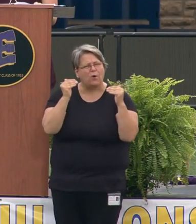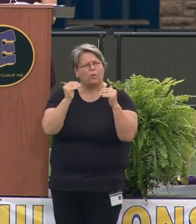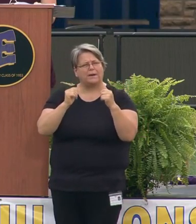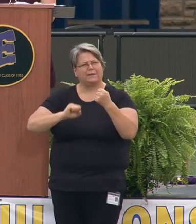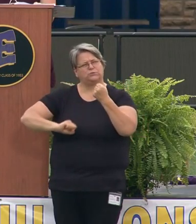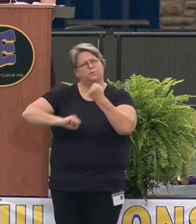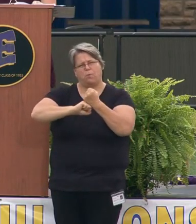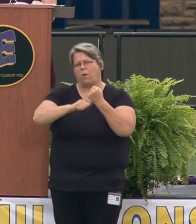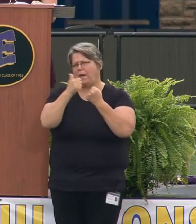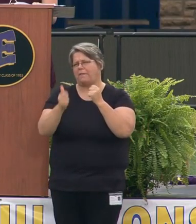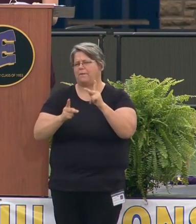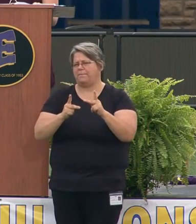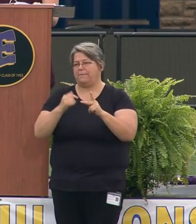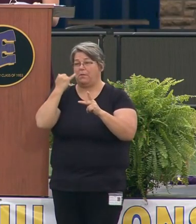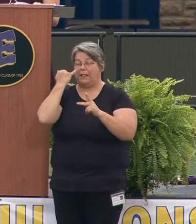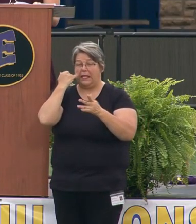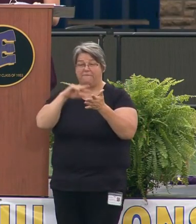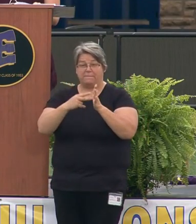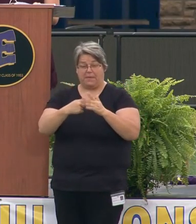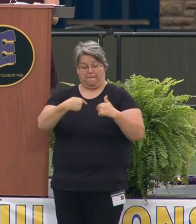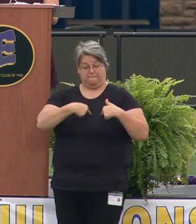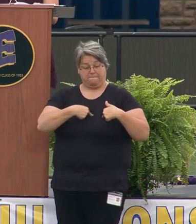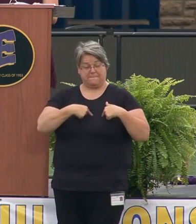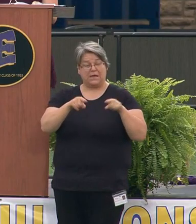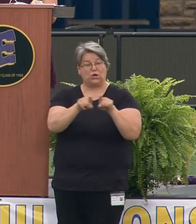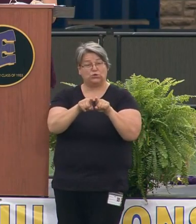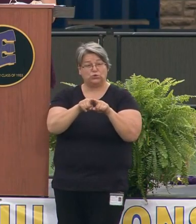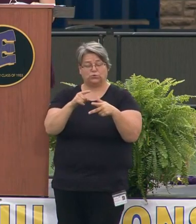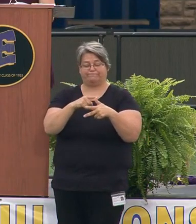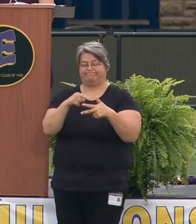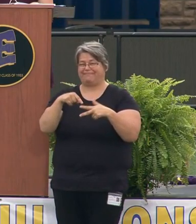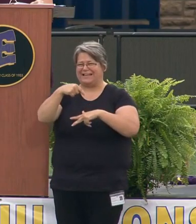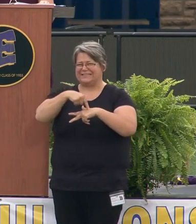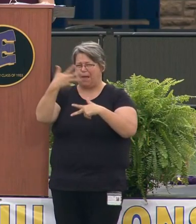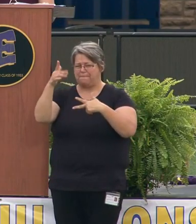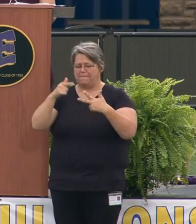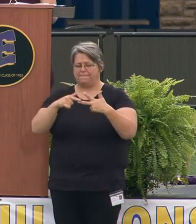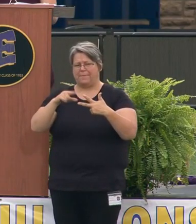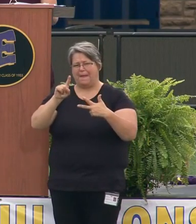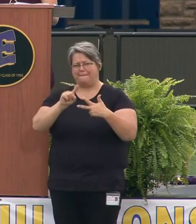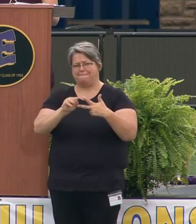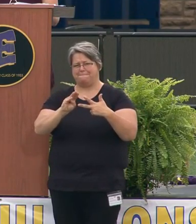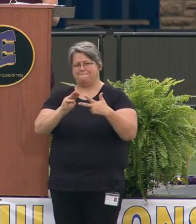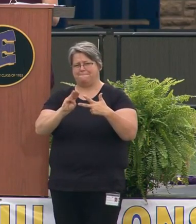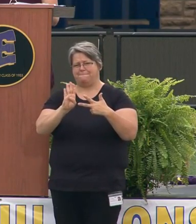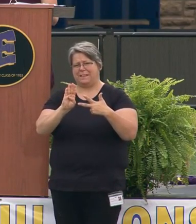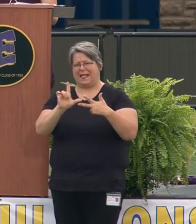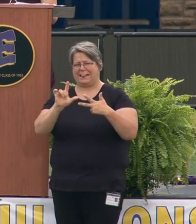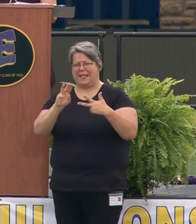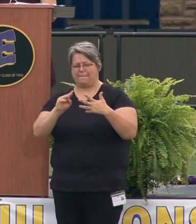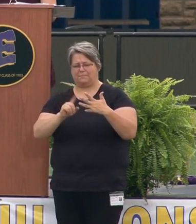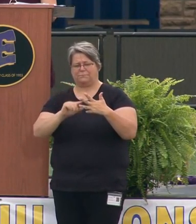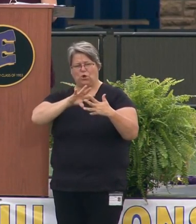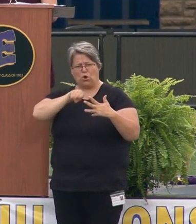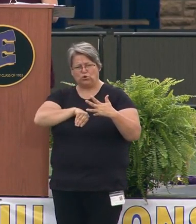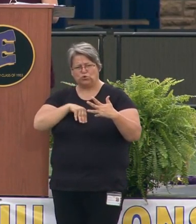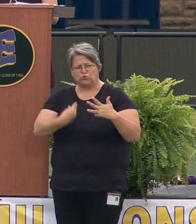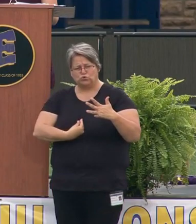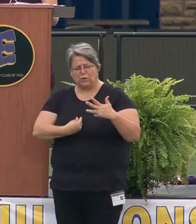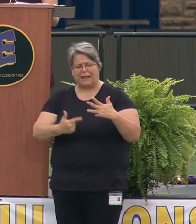together. Whether it was Me Too, Time's Up, Black Lives Matter, Trans Lives Matter, fighting